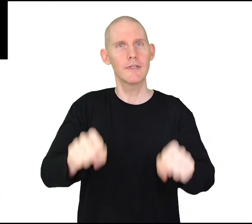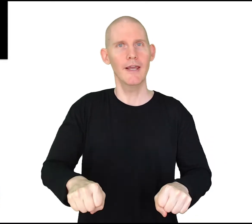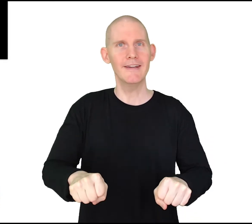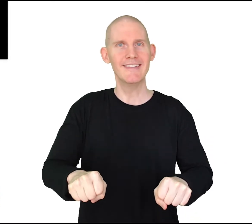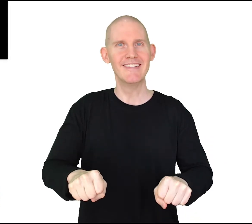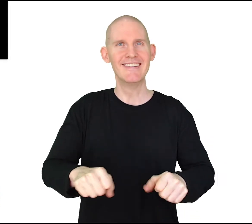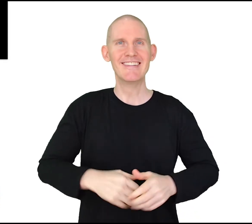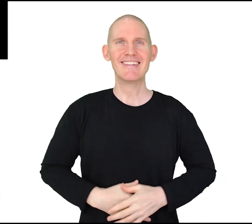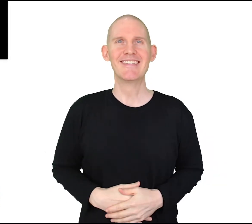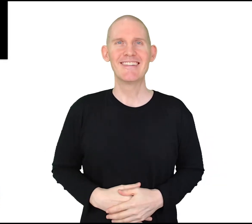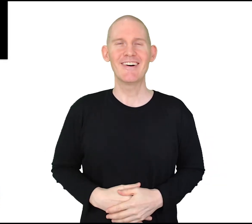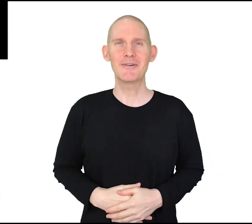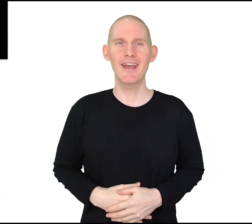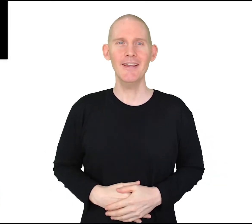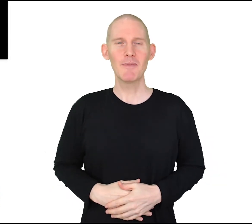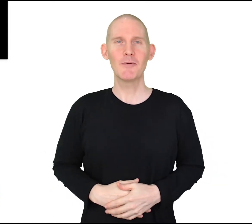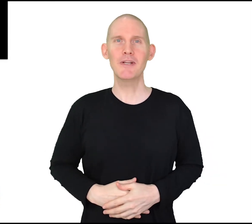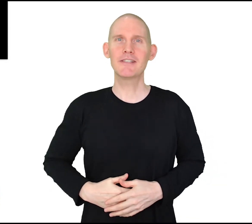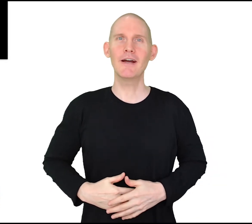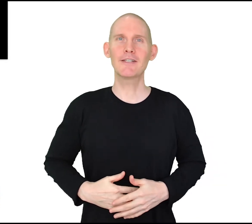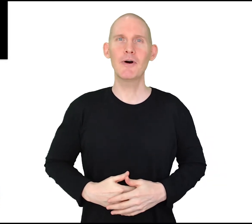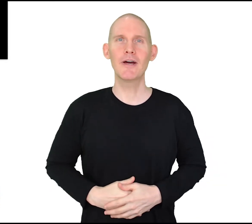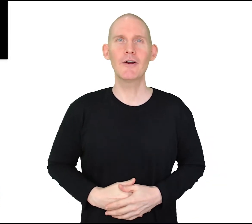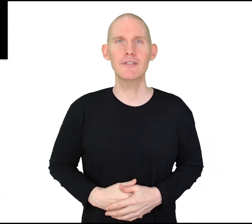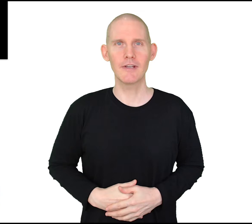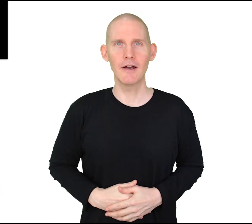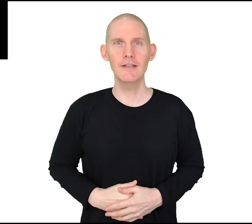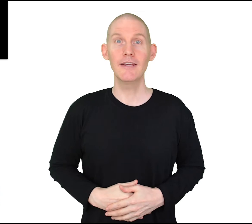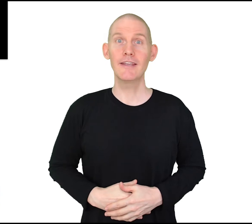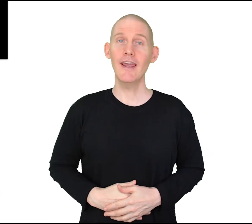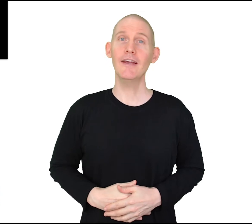Can. Okay, we just talked about how to sign can.